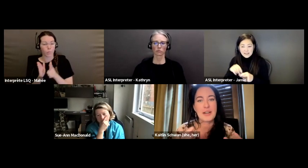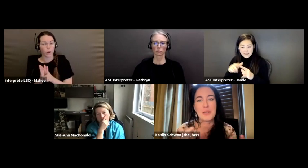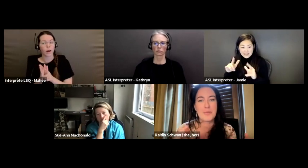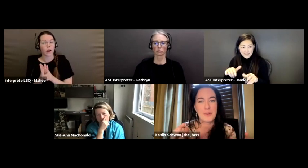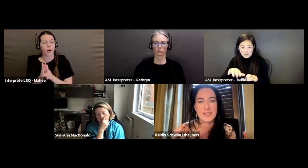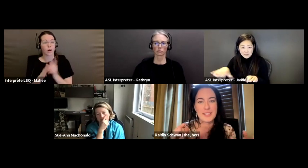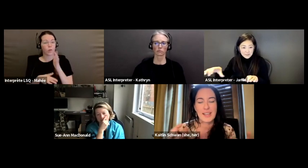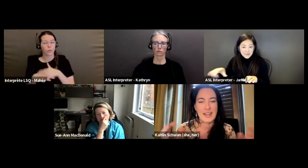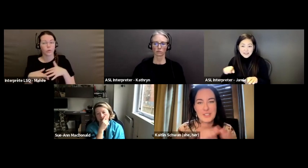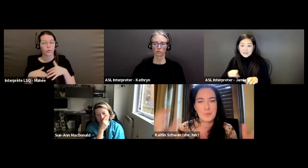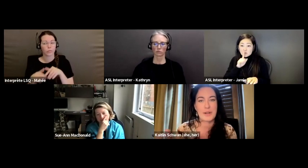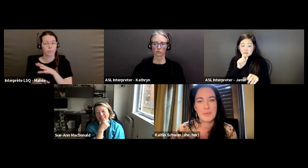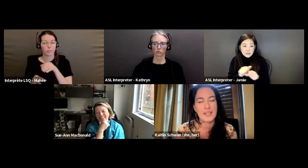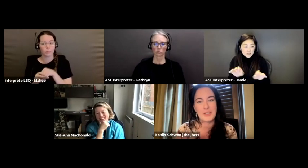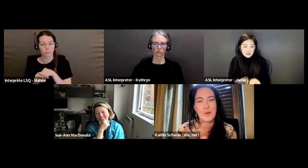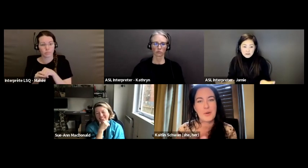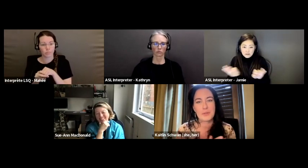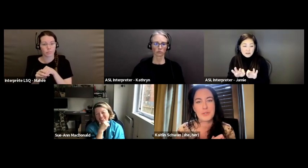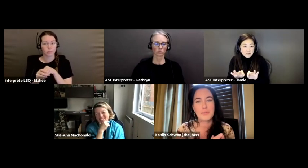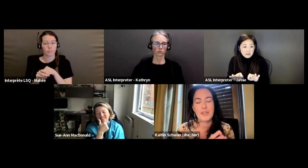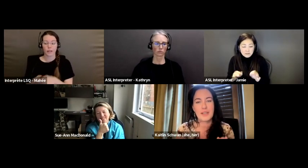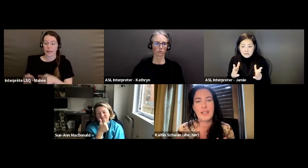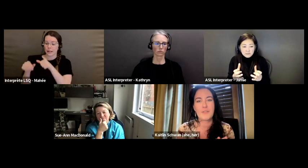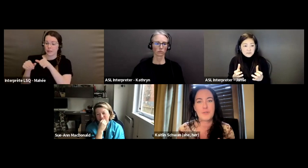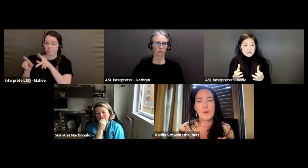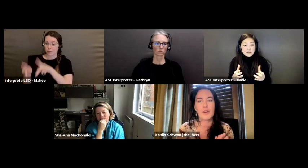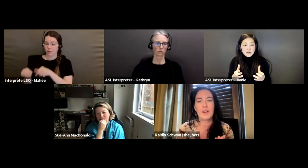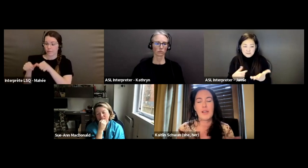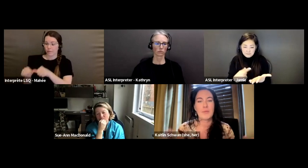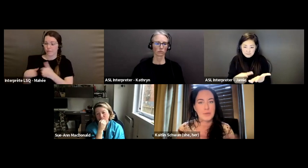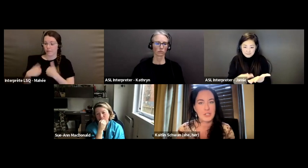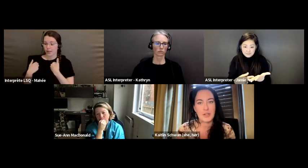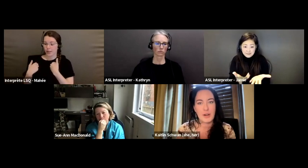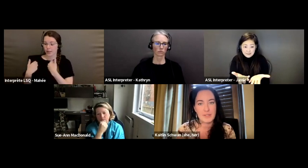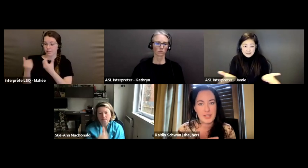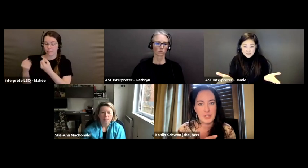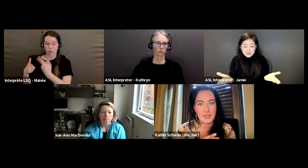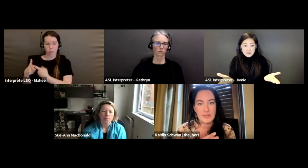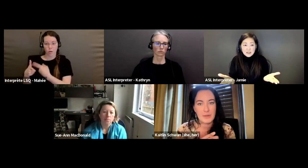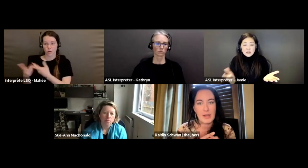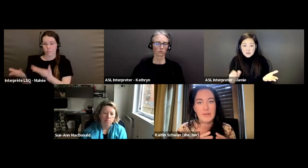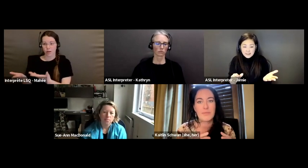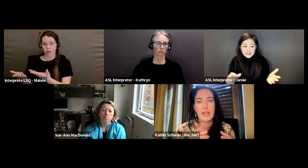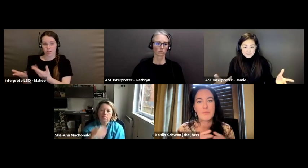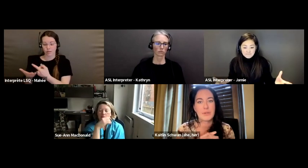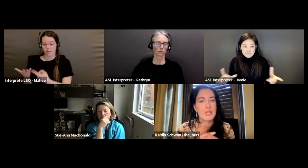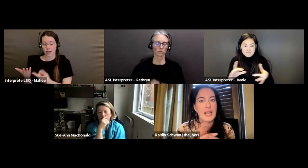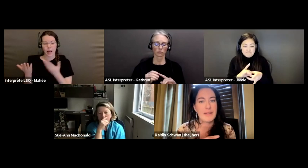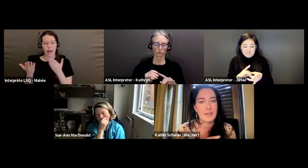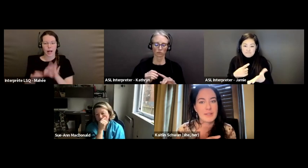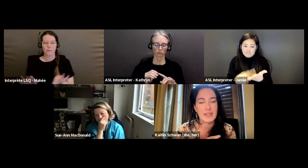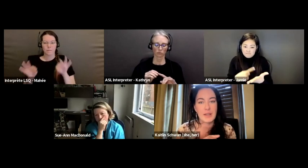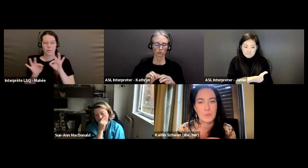is incredibly important, and I just want to bring it to the whole group, the need for bridging conversations and